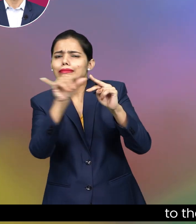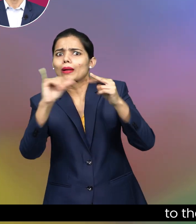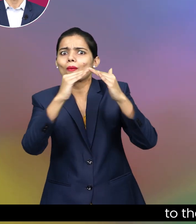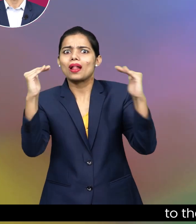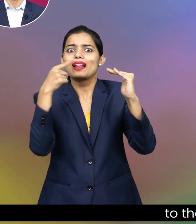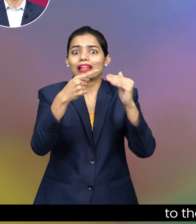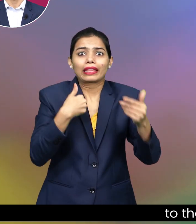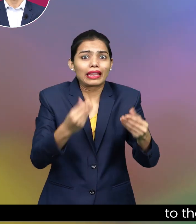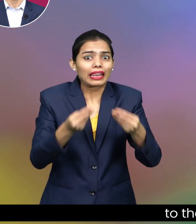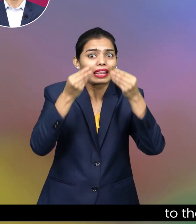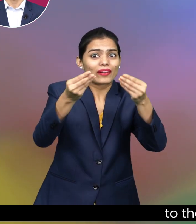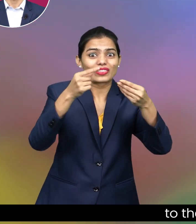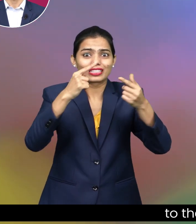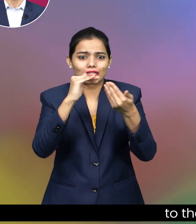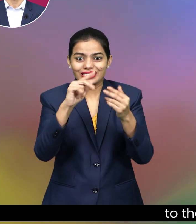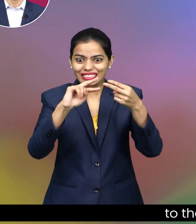cells.